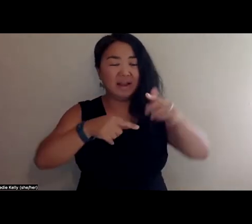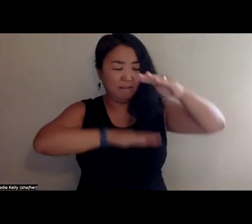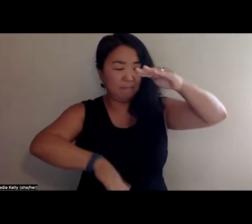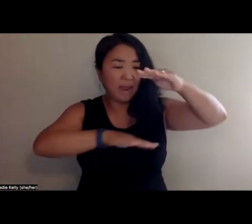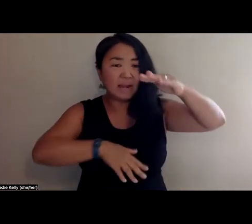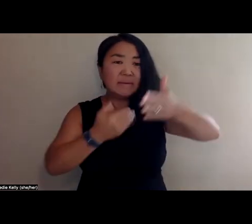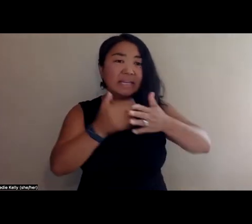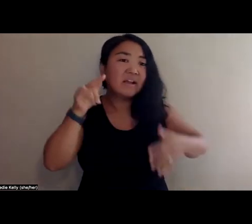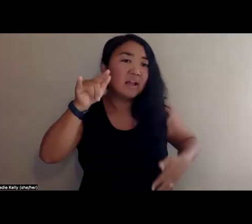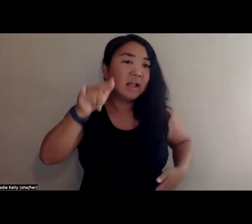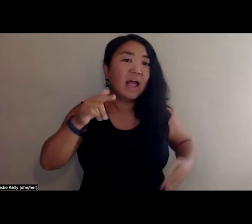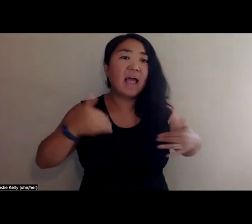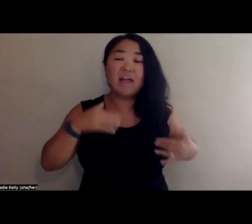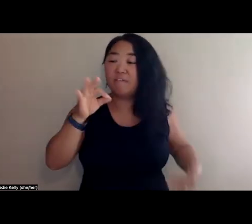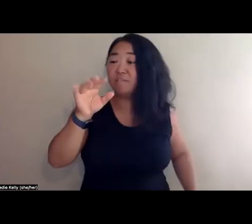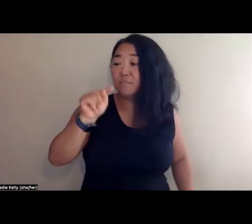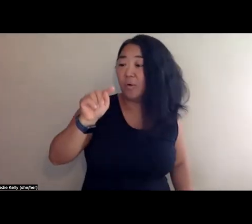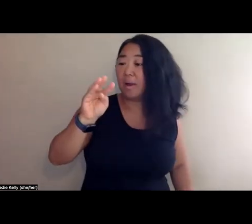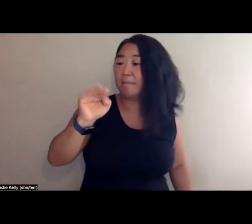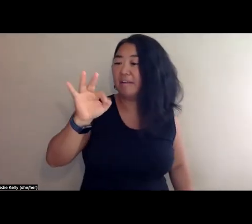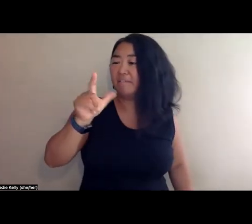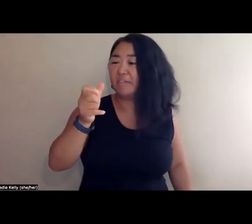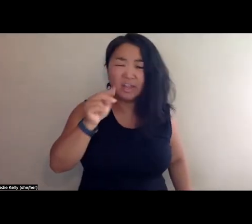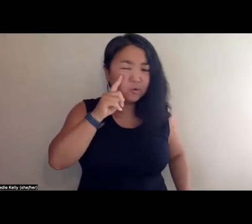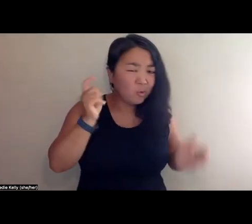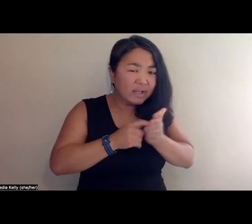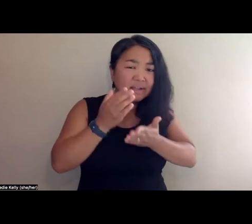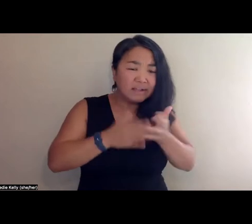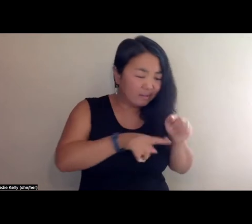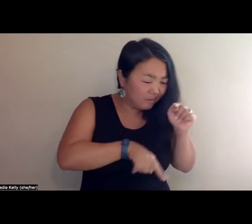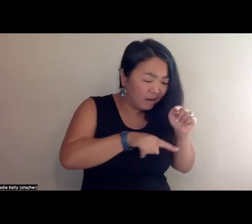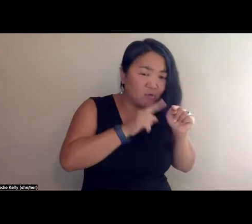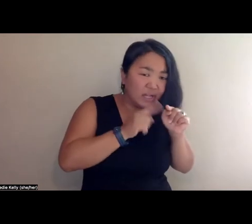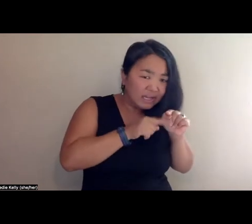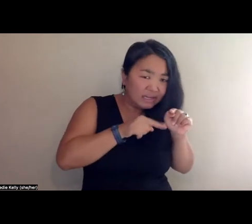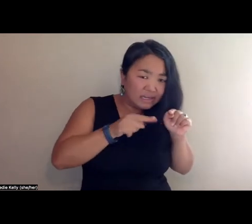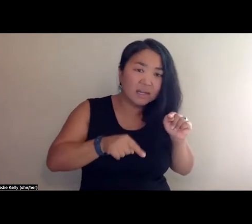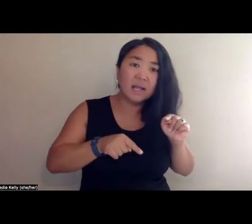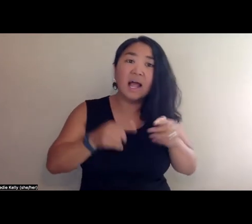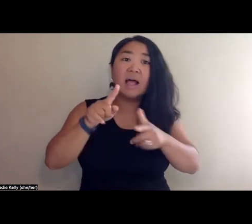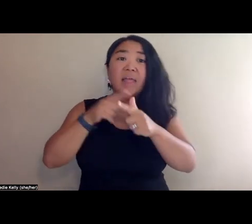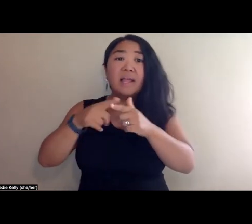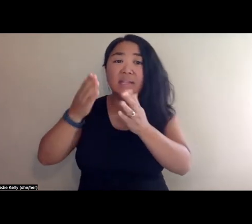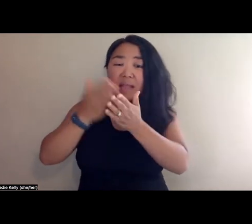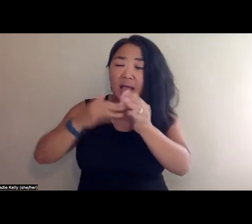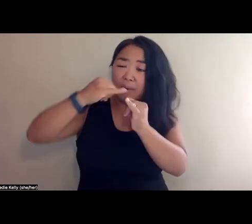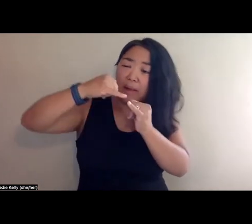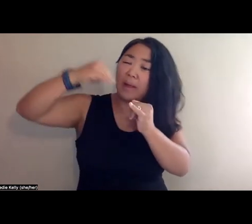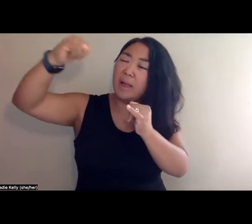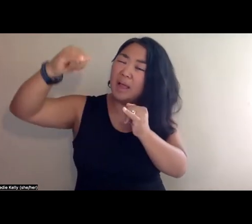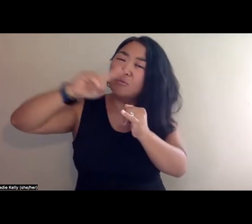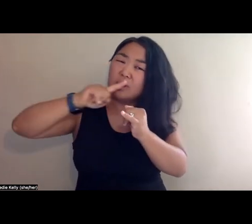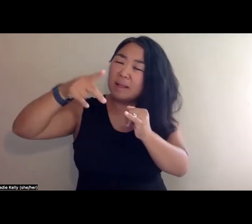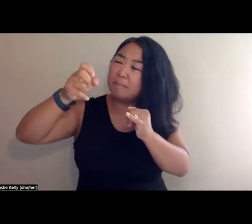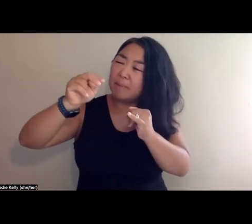close to Fort Mifflin, the perimeter has some very wild zigzags there. And then some parts where the straight line just veers a tiny bit and angles a tiny bit, and I'm